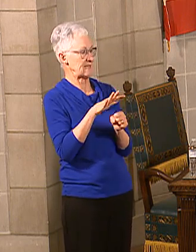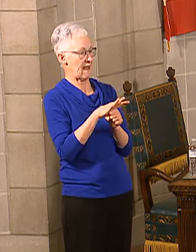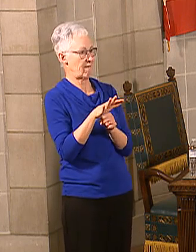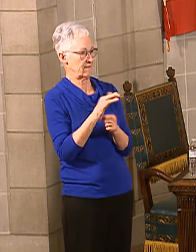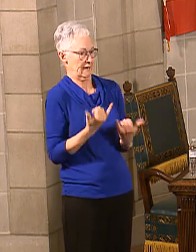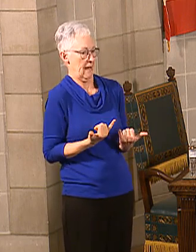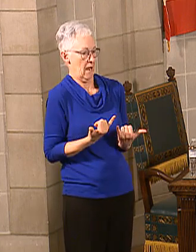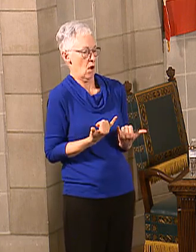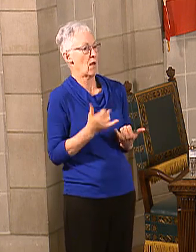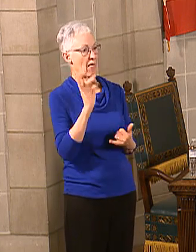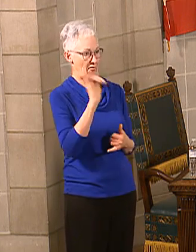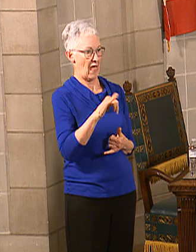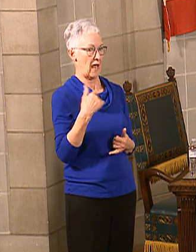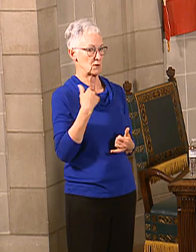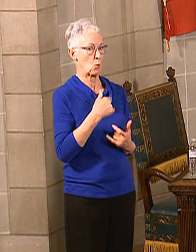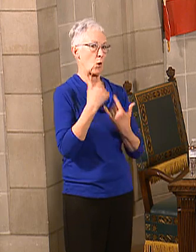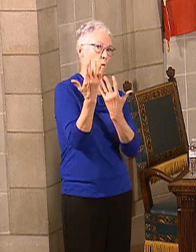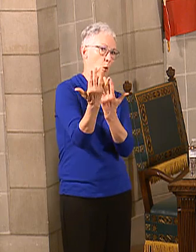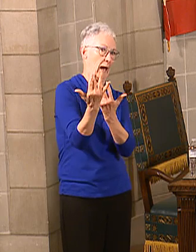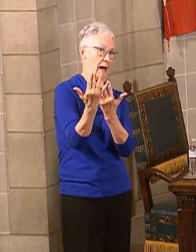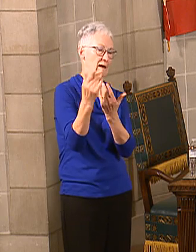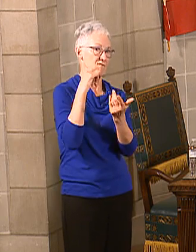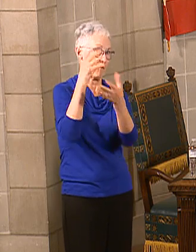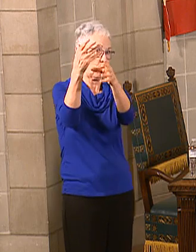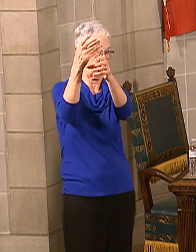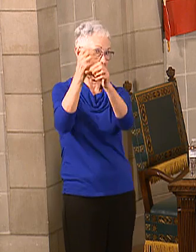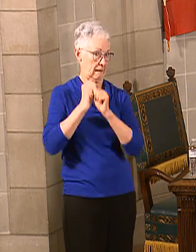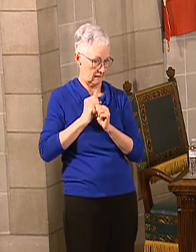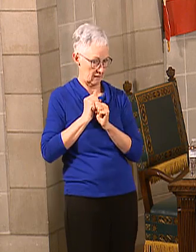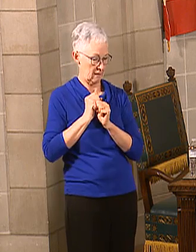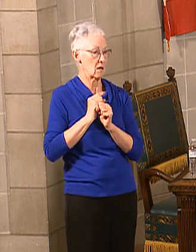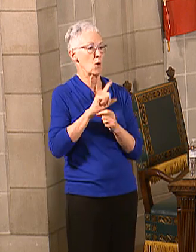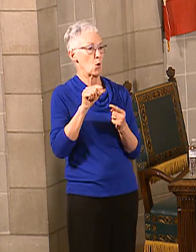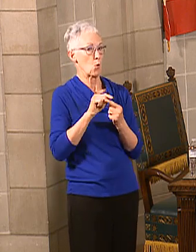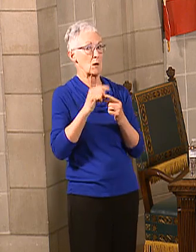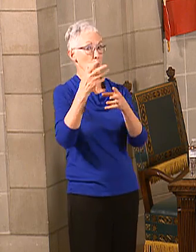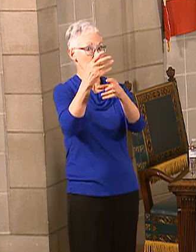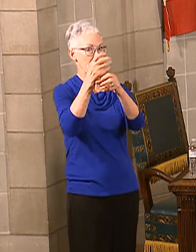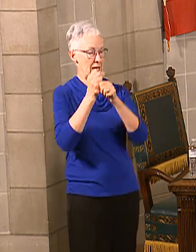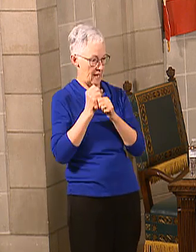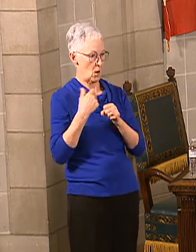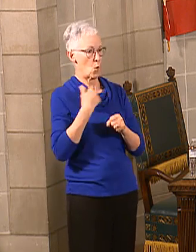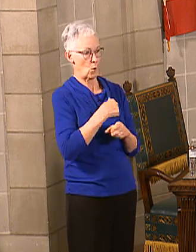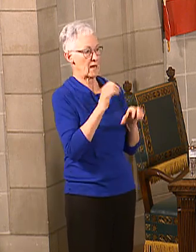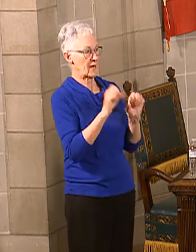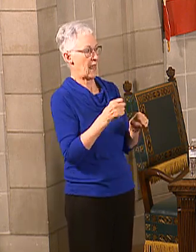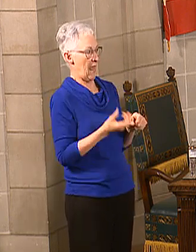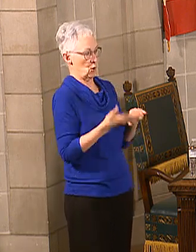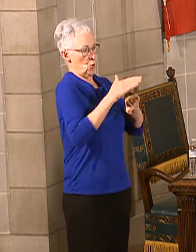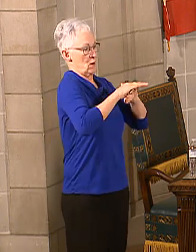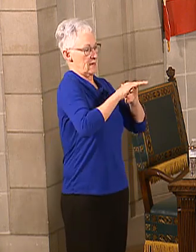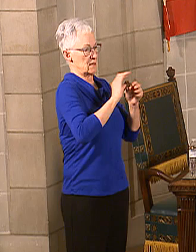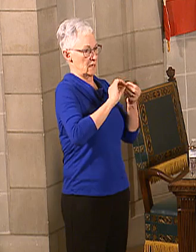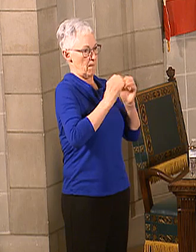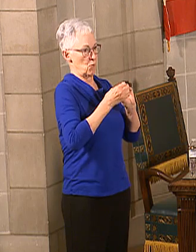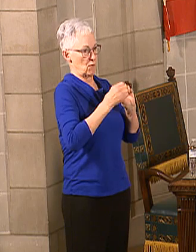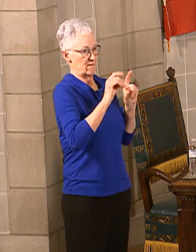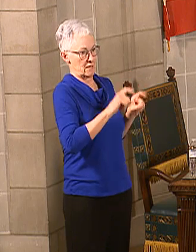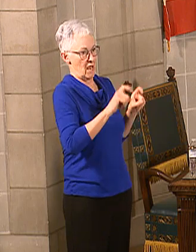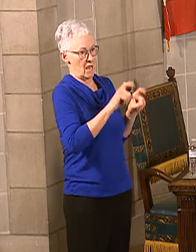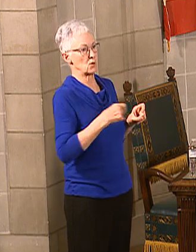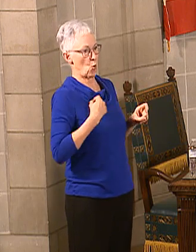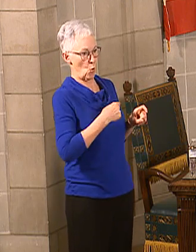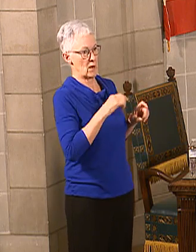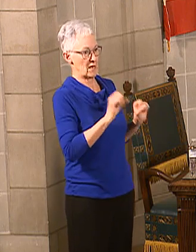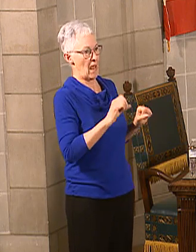on order right now. Once we get those in, then we'll be able to expand that capacity beyond what we're doing now for, like the governor said,